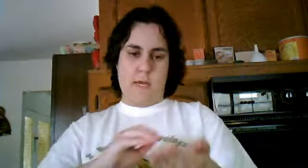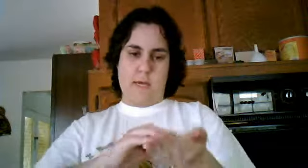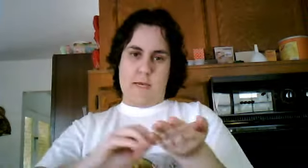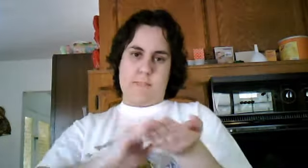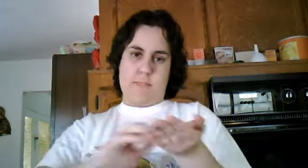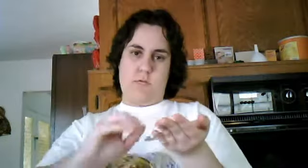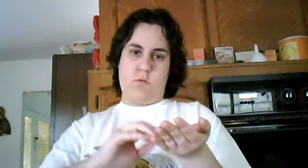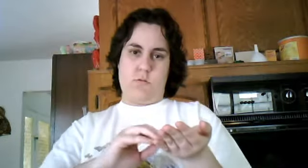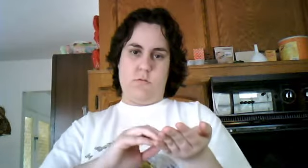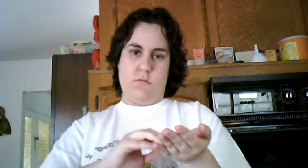Excuse.